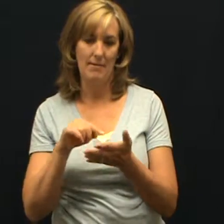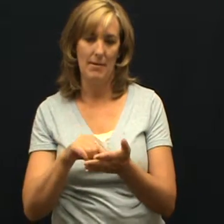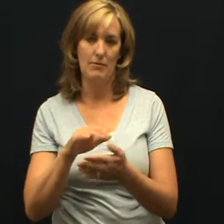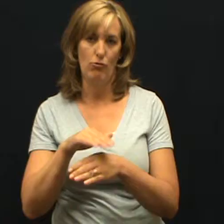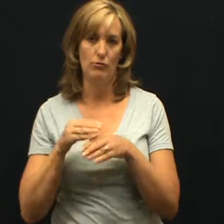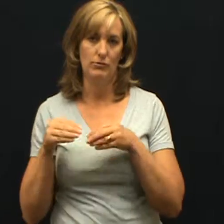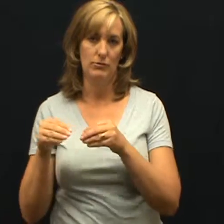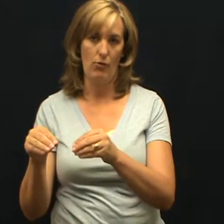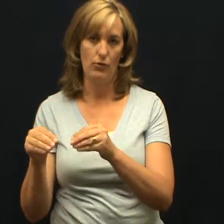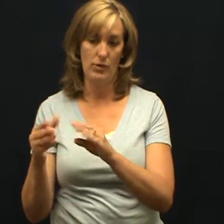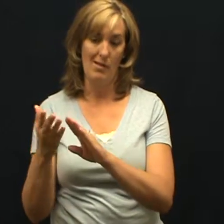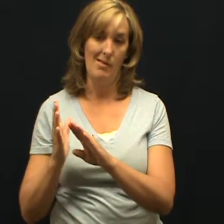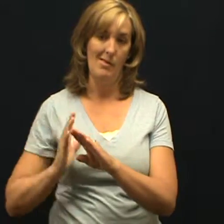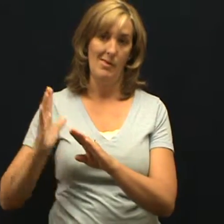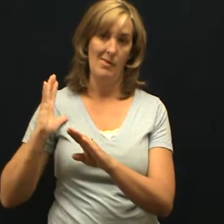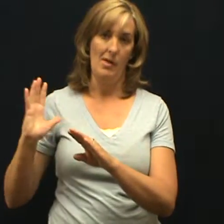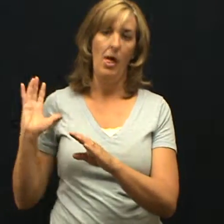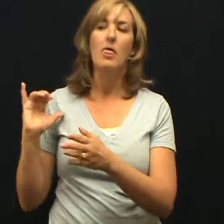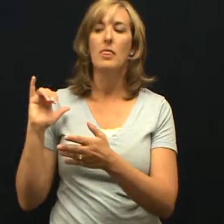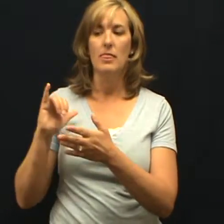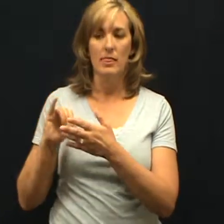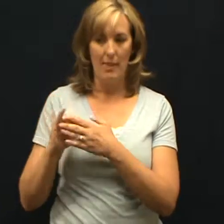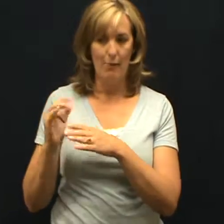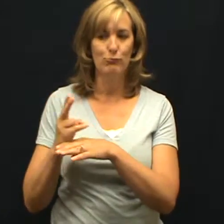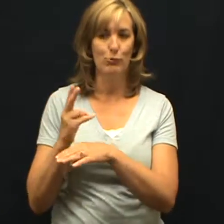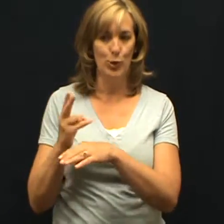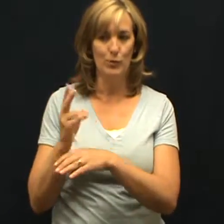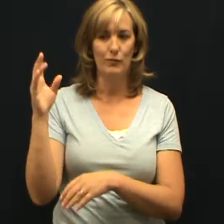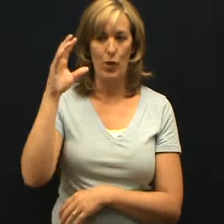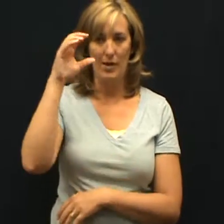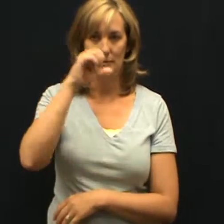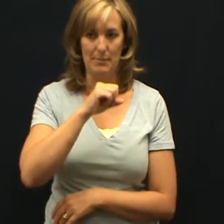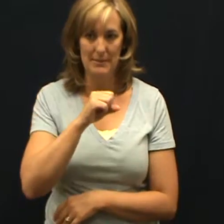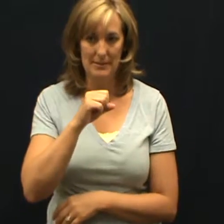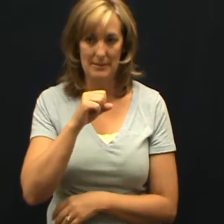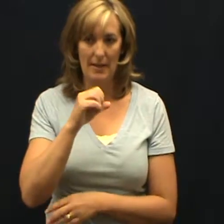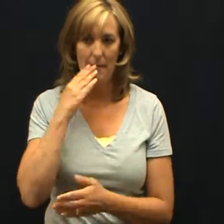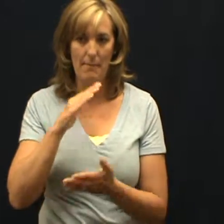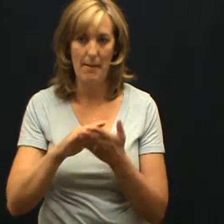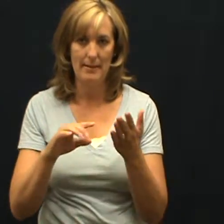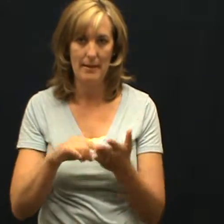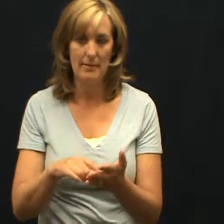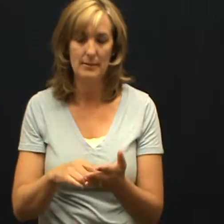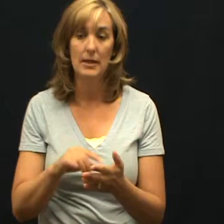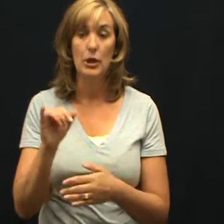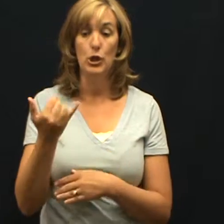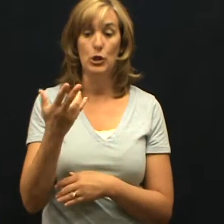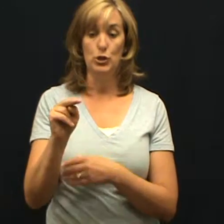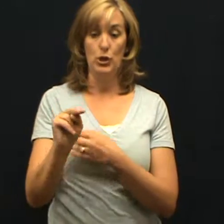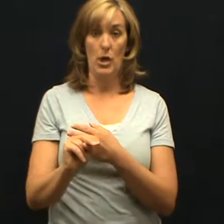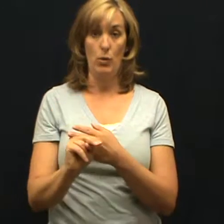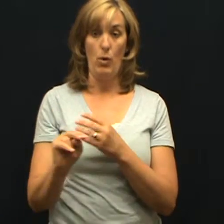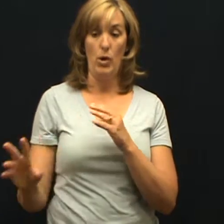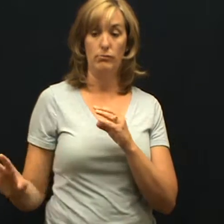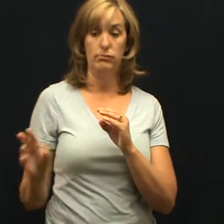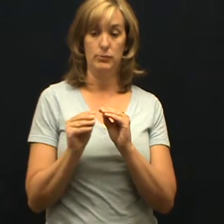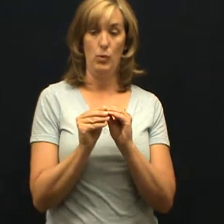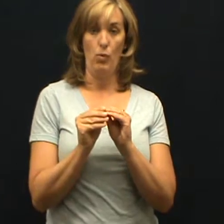prior periods, so that's what they're going to use. In January, the net credit sales totaled